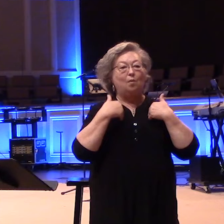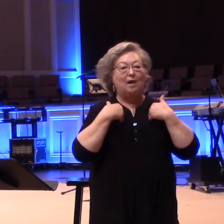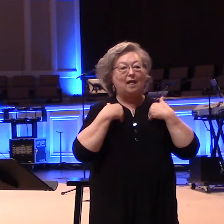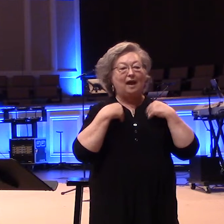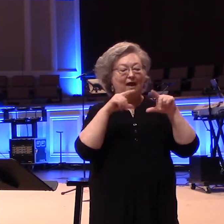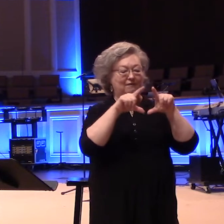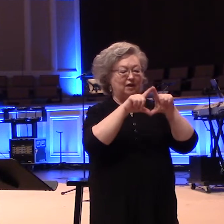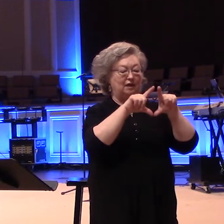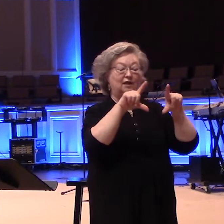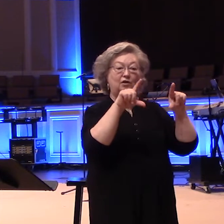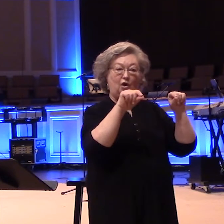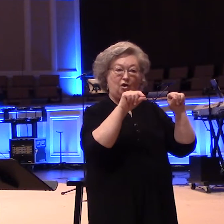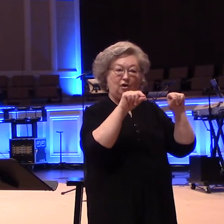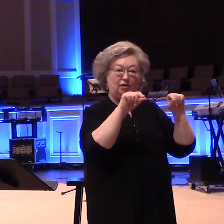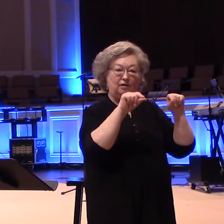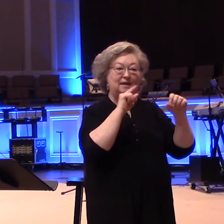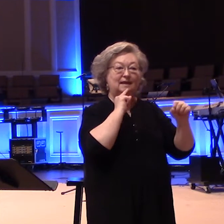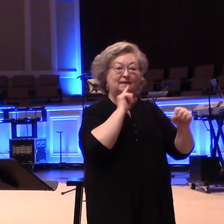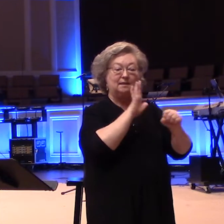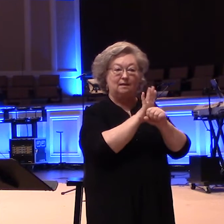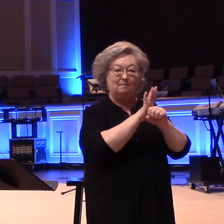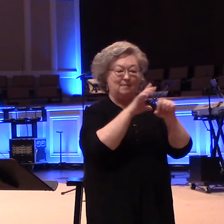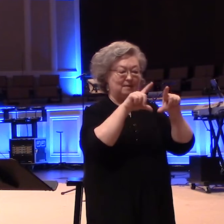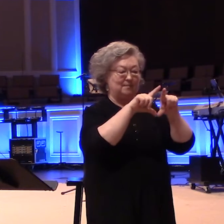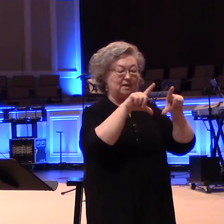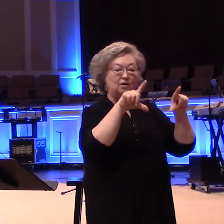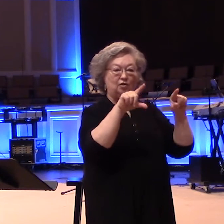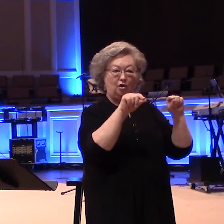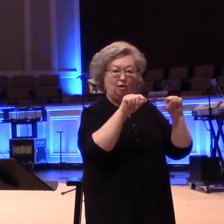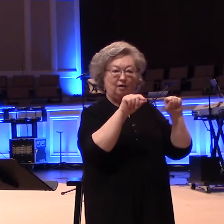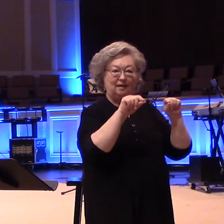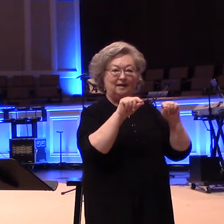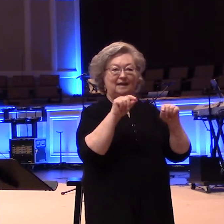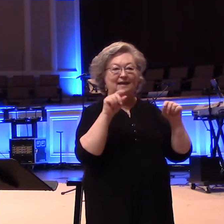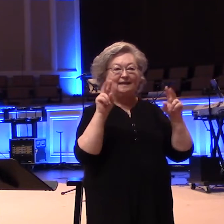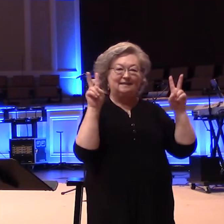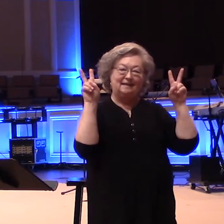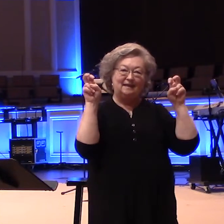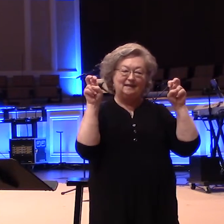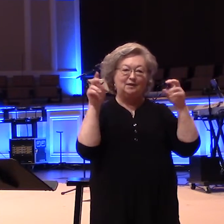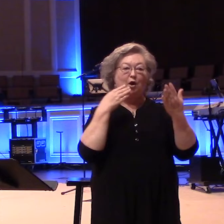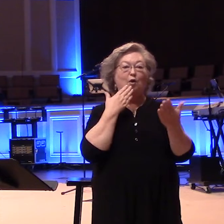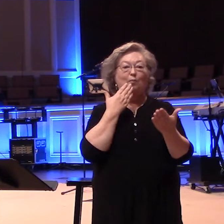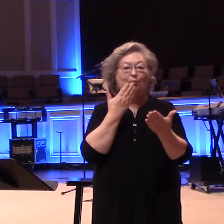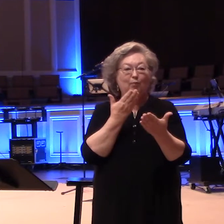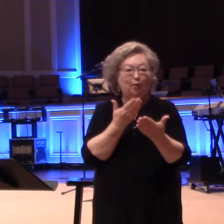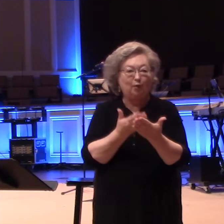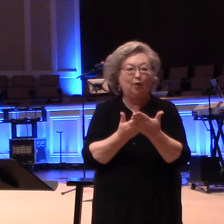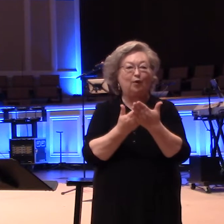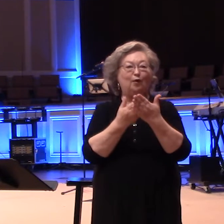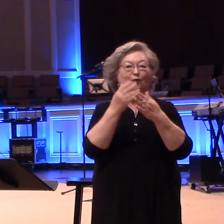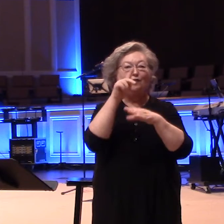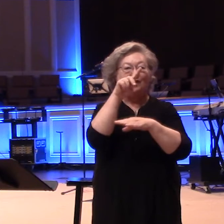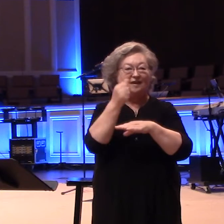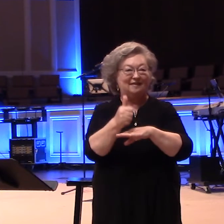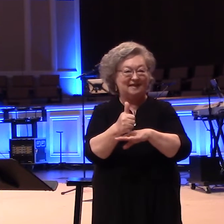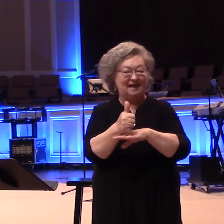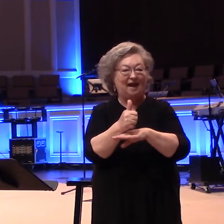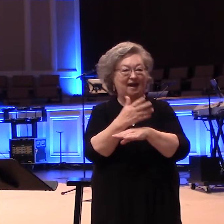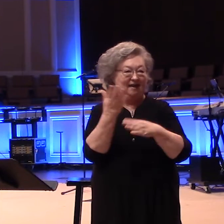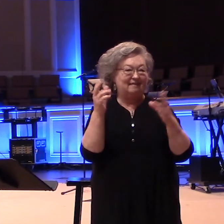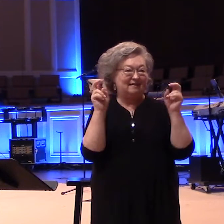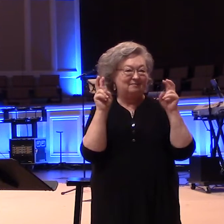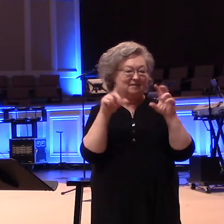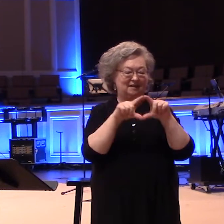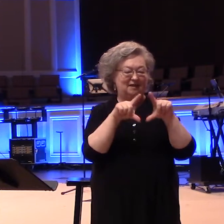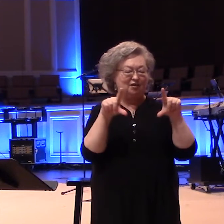For a long time in Baptist life anyway, we called it prove the tithe. Prove the tithe. What the Lord says in this passage of Scripture is,